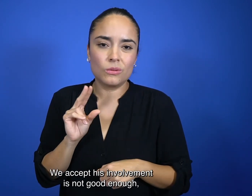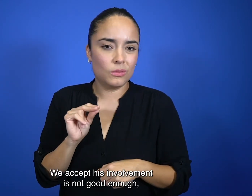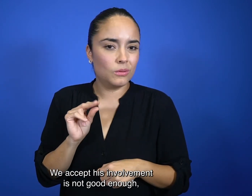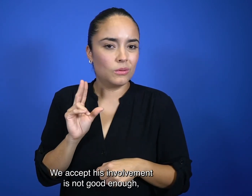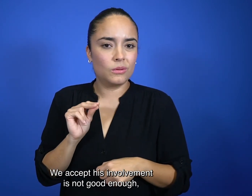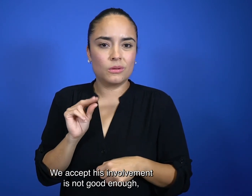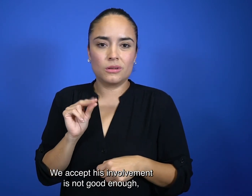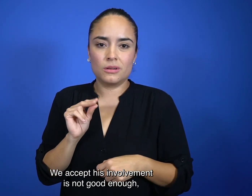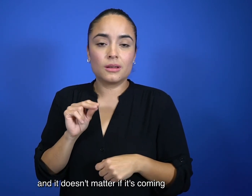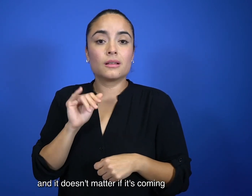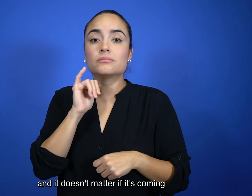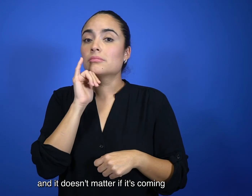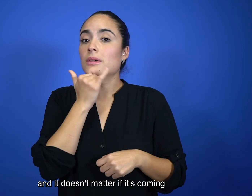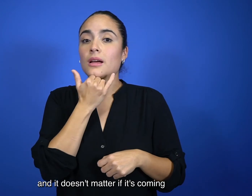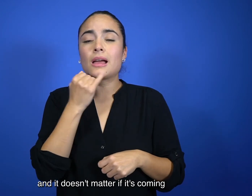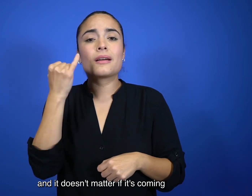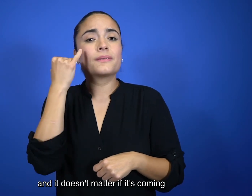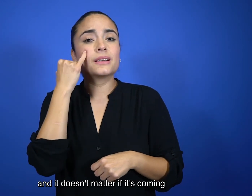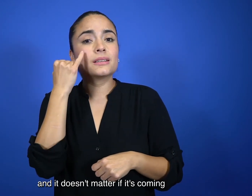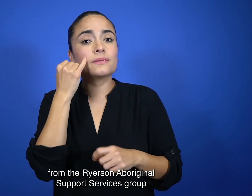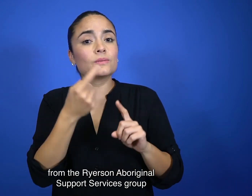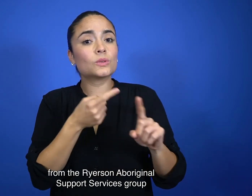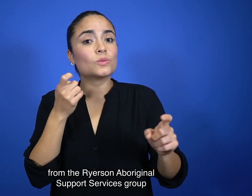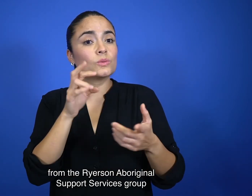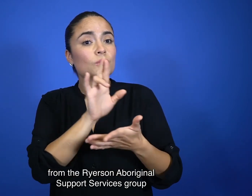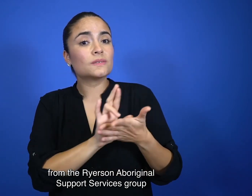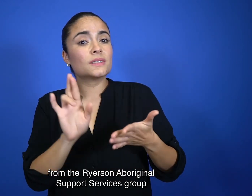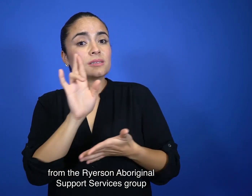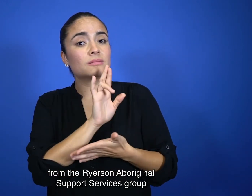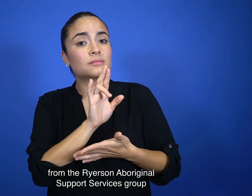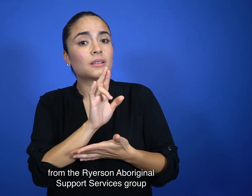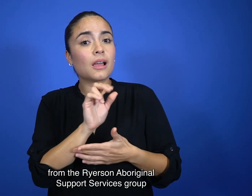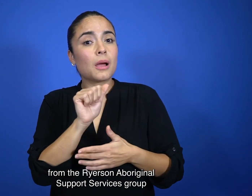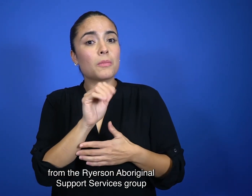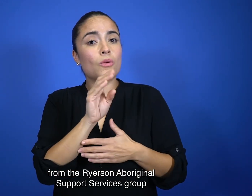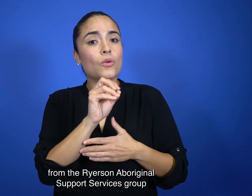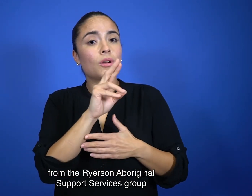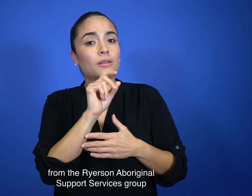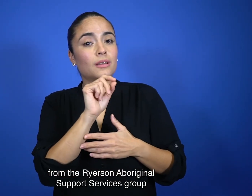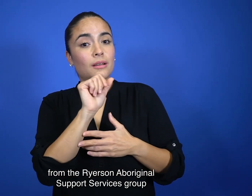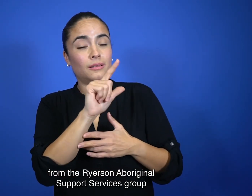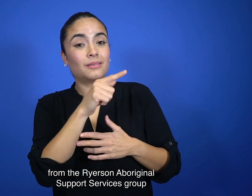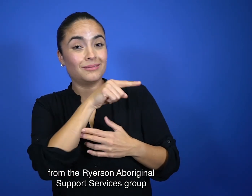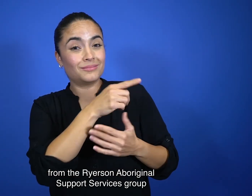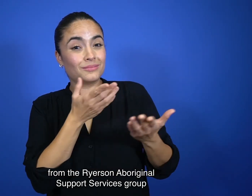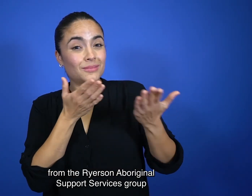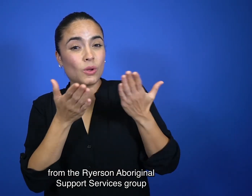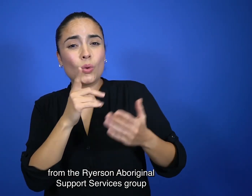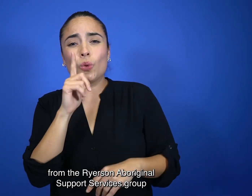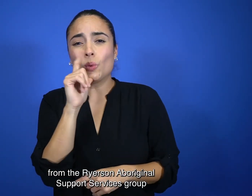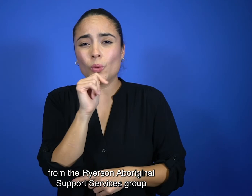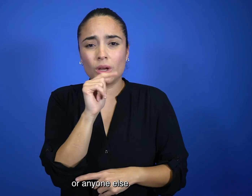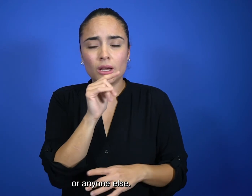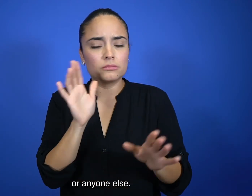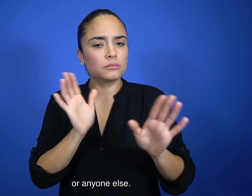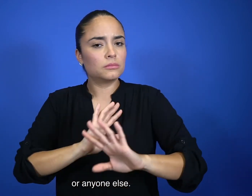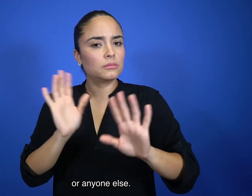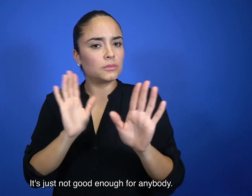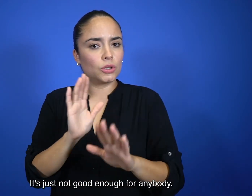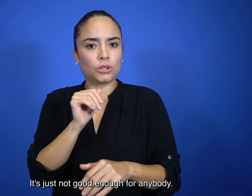not good enough. And it doesn't matter if it's coming from the Ryerson Aboriginal Support Services group or anyone else. It's just